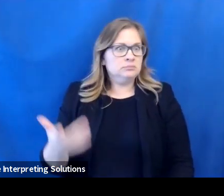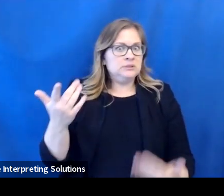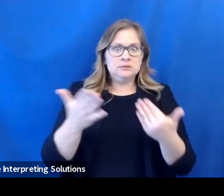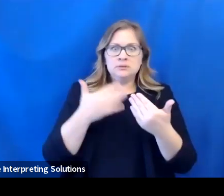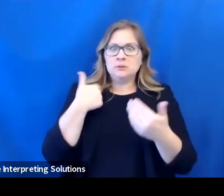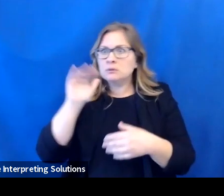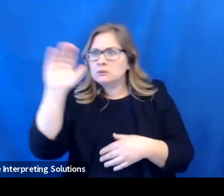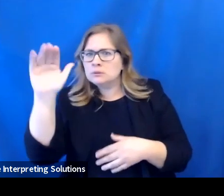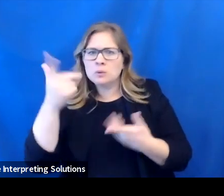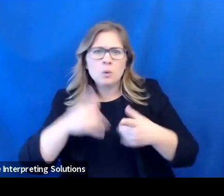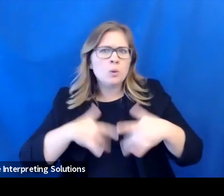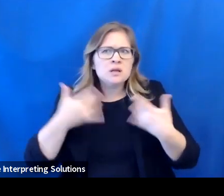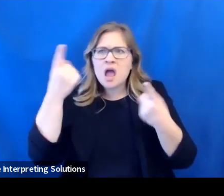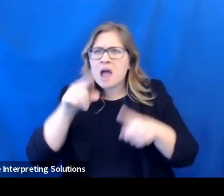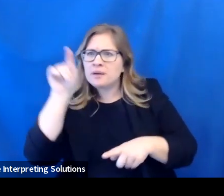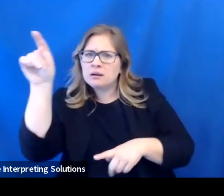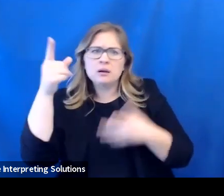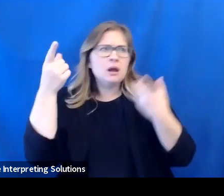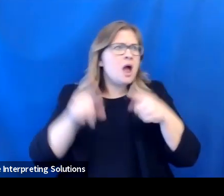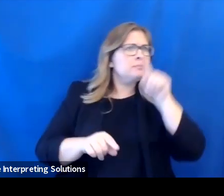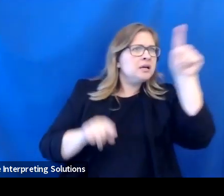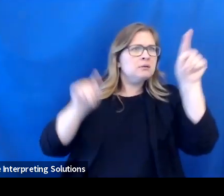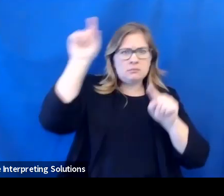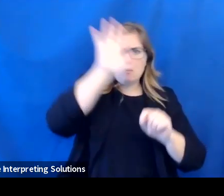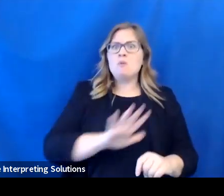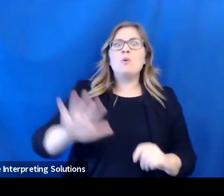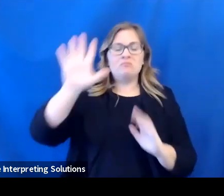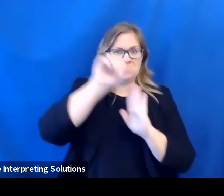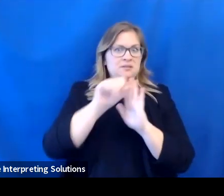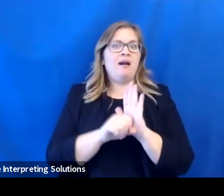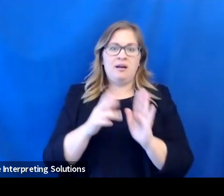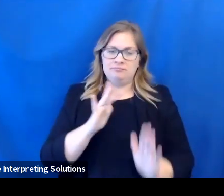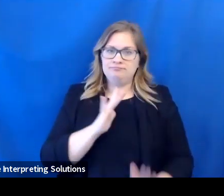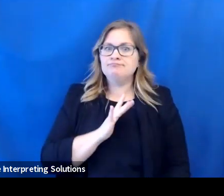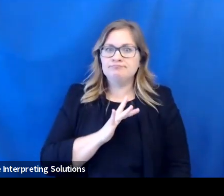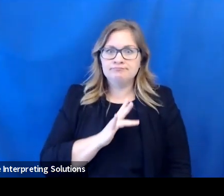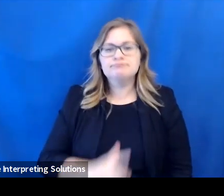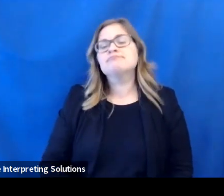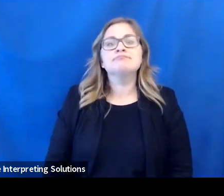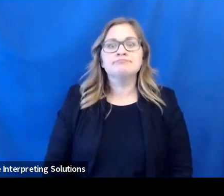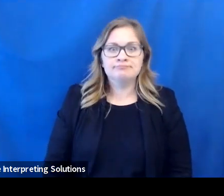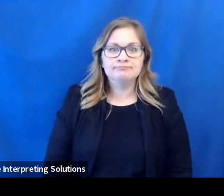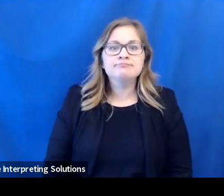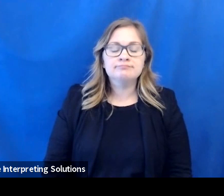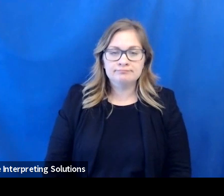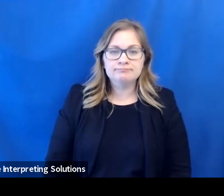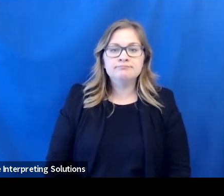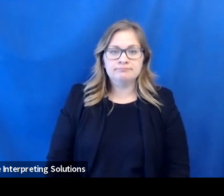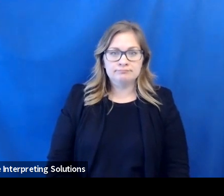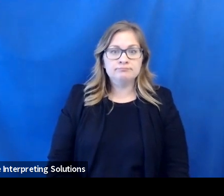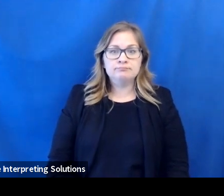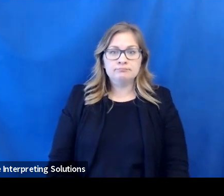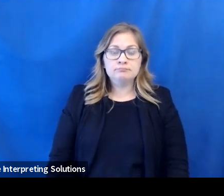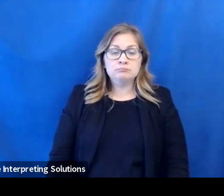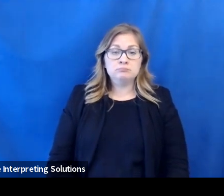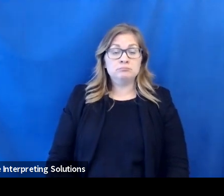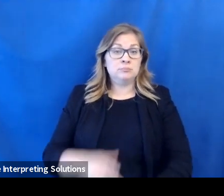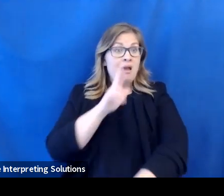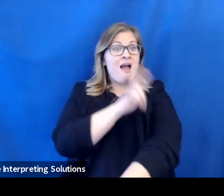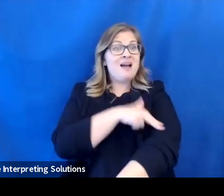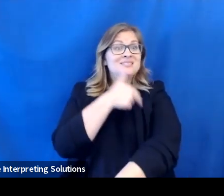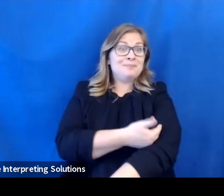state. Tom, your point about the hospitals not being crowded yet, and maybe we thought they would be by now.